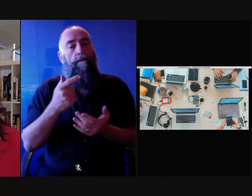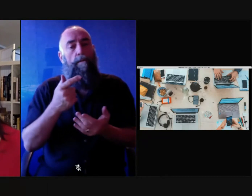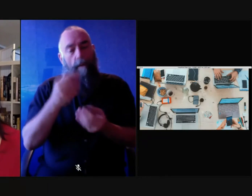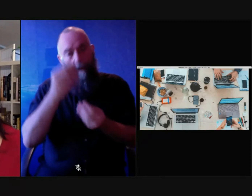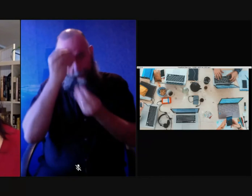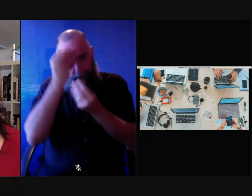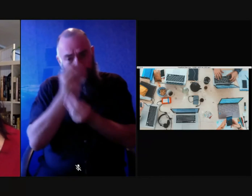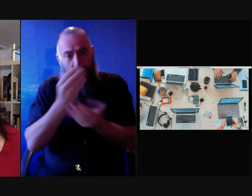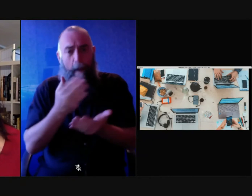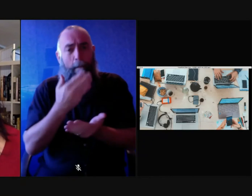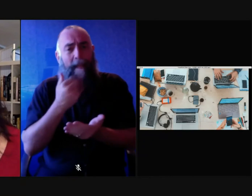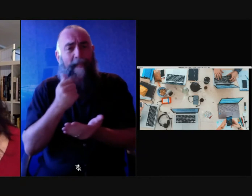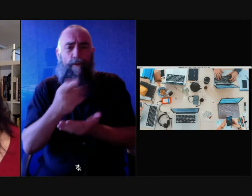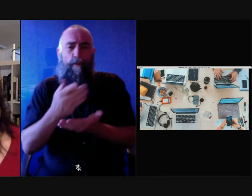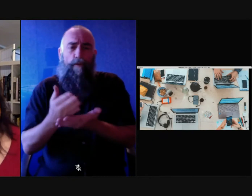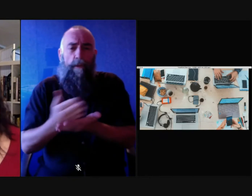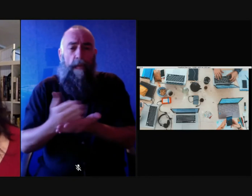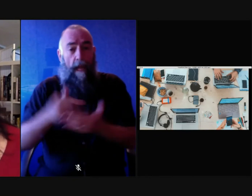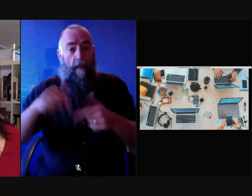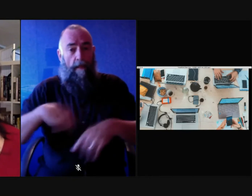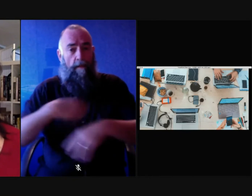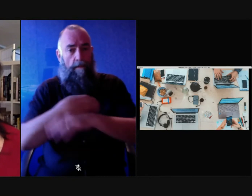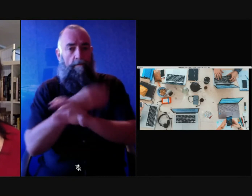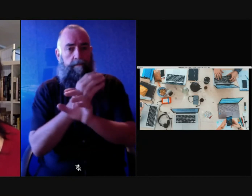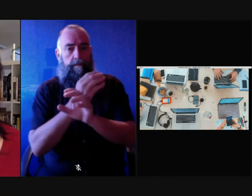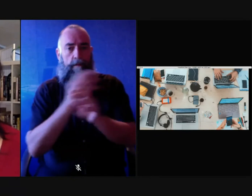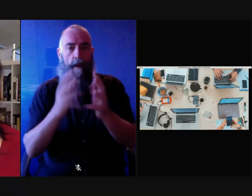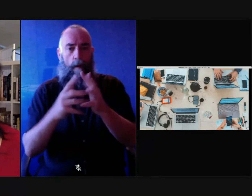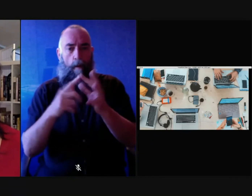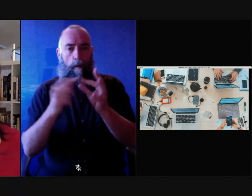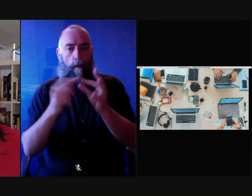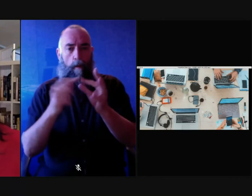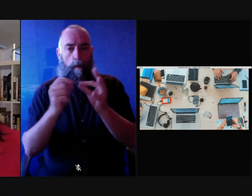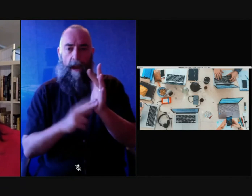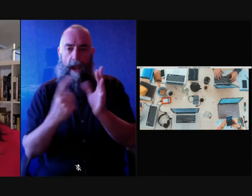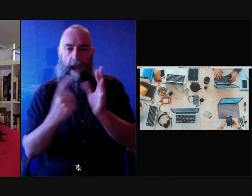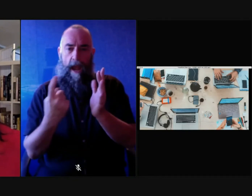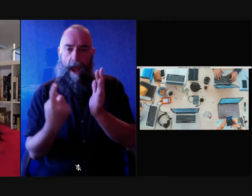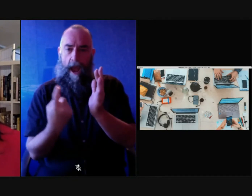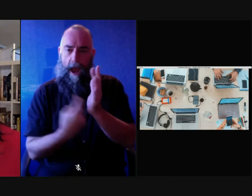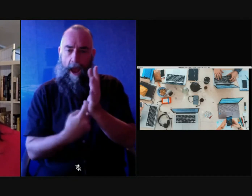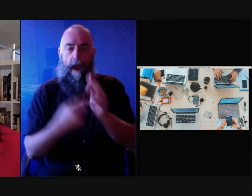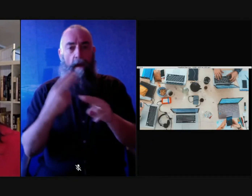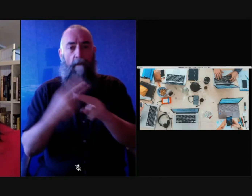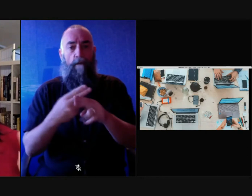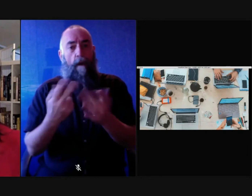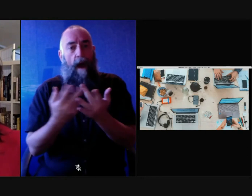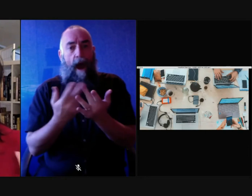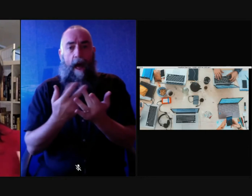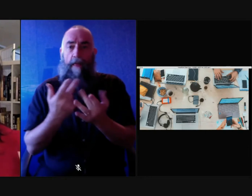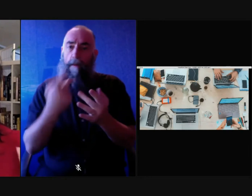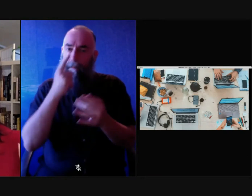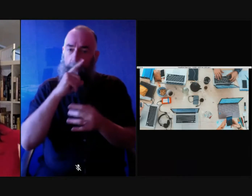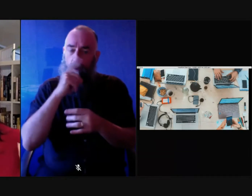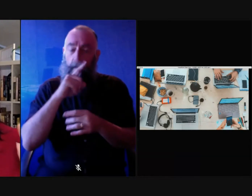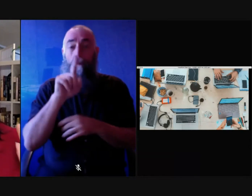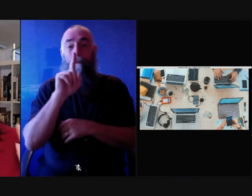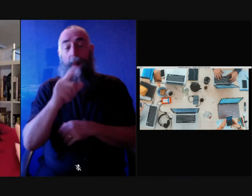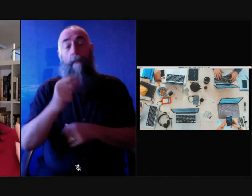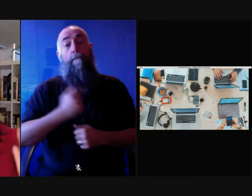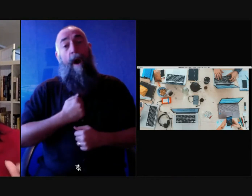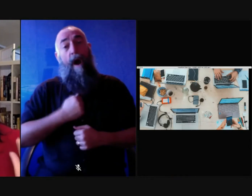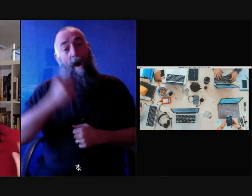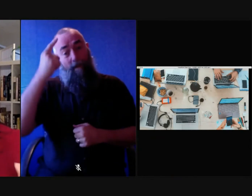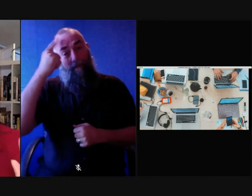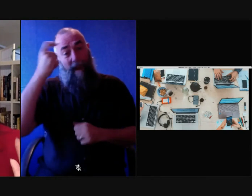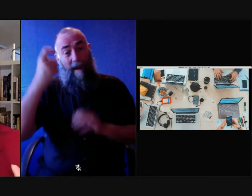particularly if they're fellow freelancers, so they can watch this and maybe get some tips for themselves. But my recommendation, bottom line,